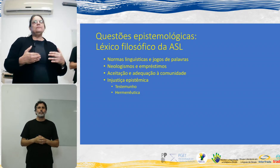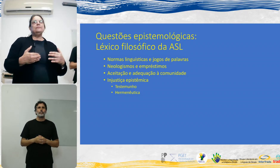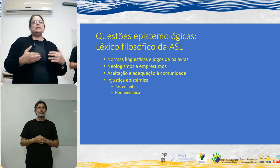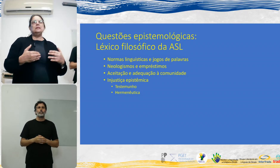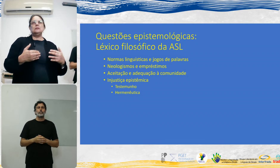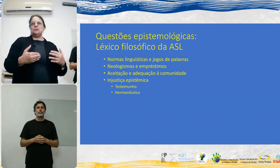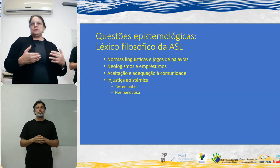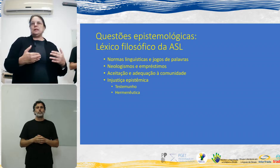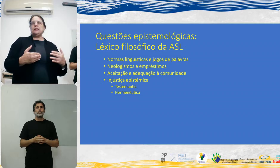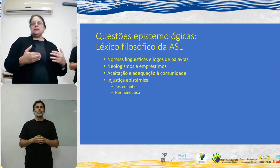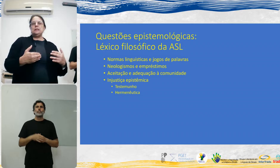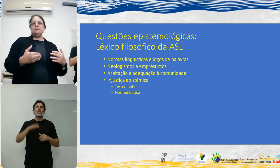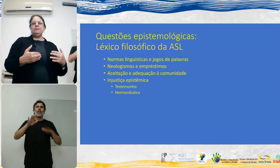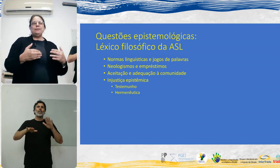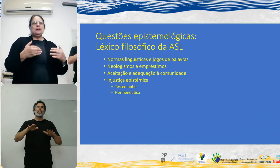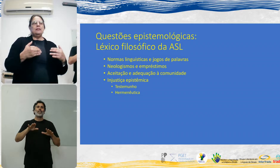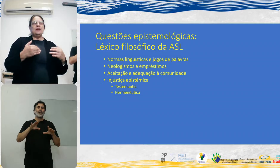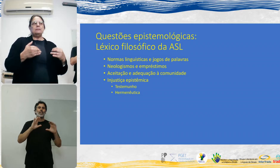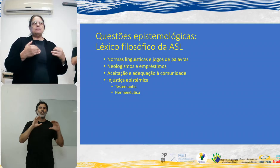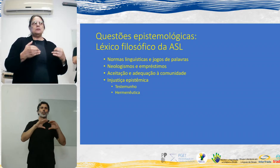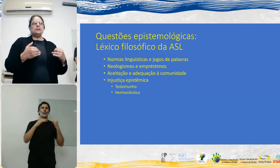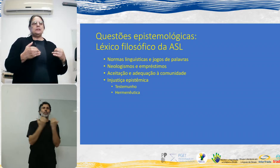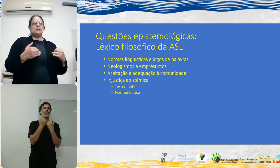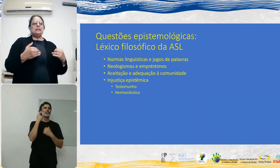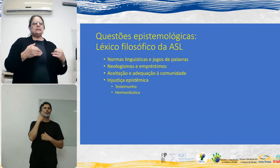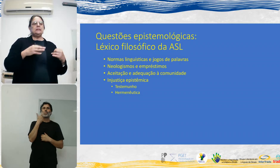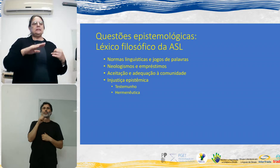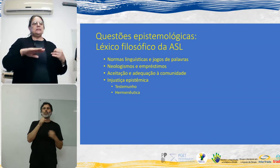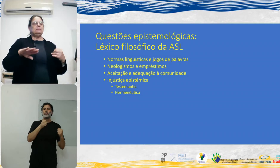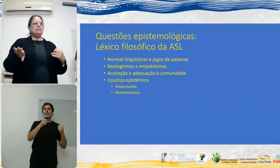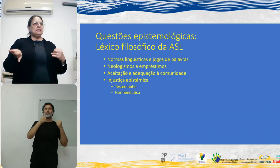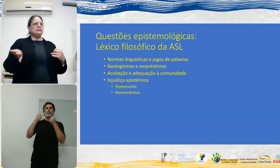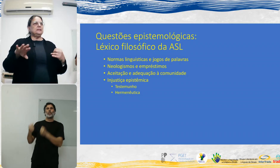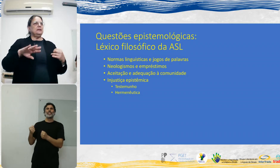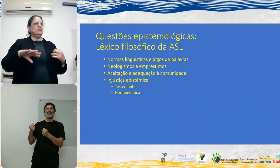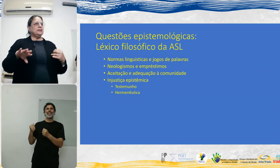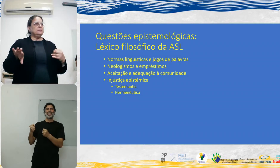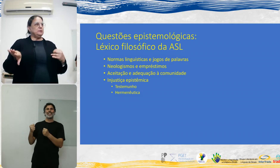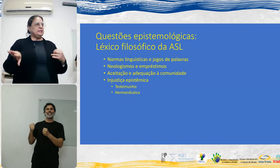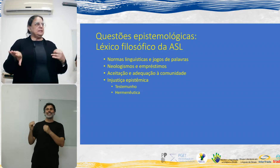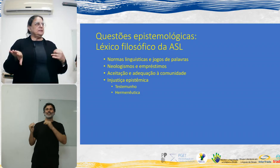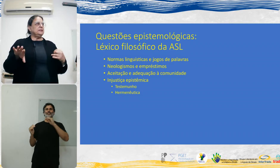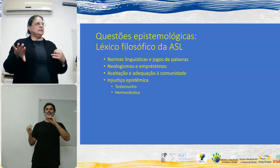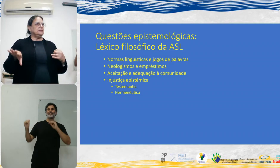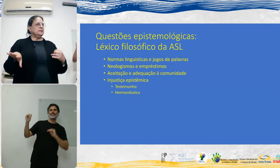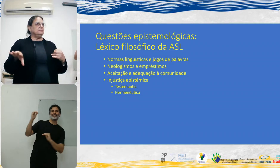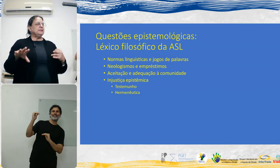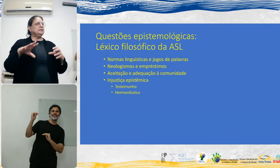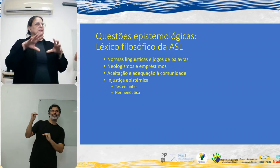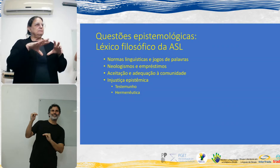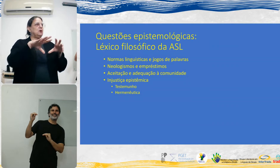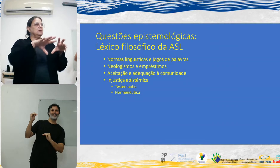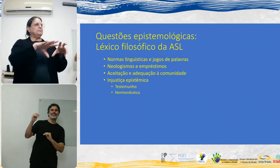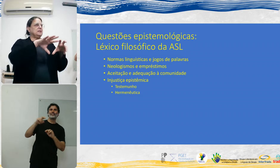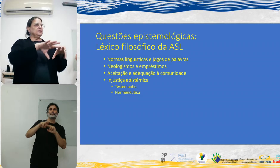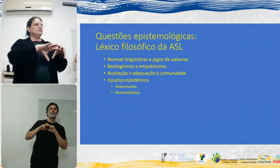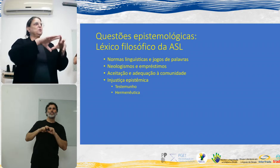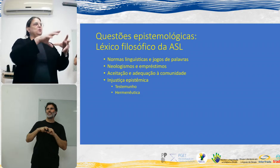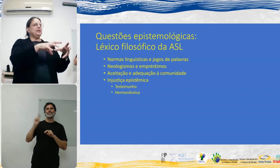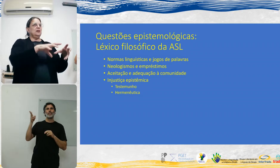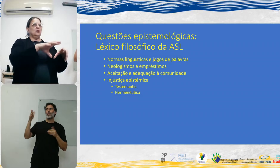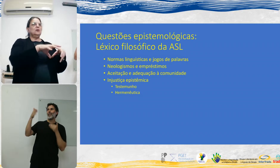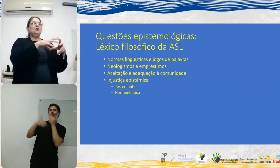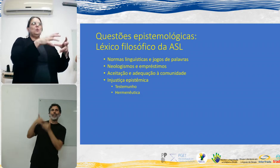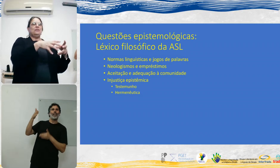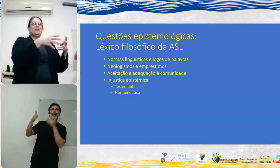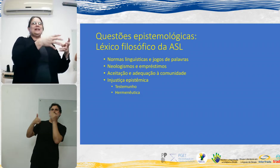power in the society, that person gets dismissed and their expertise gets dismissed in part because of who